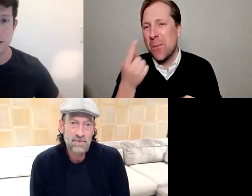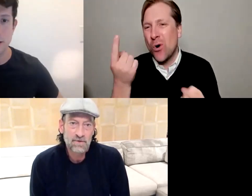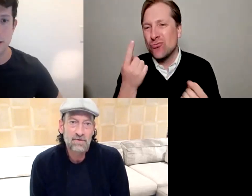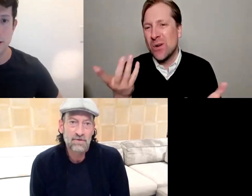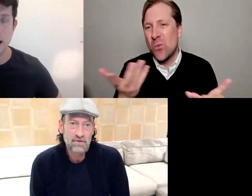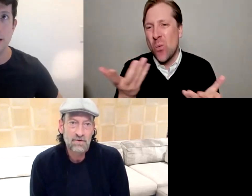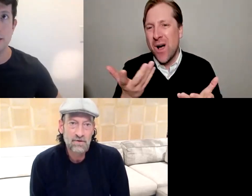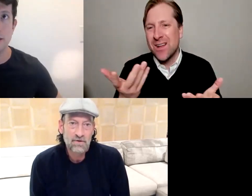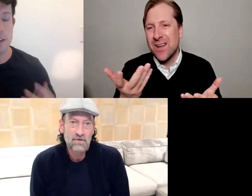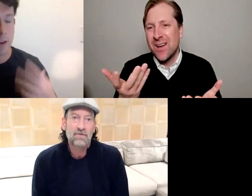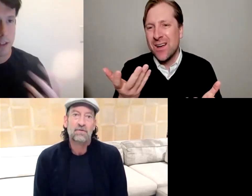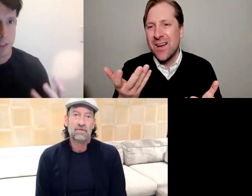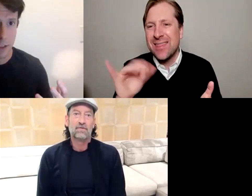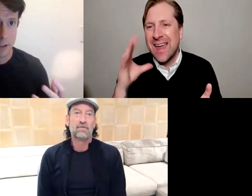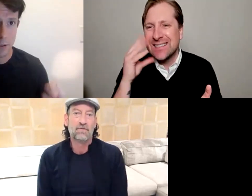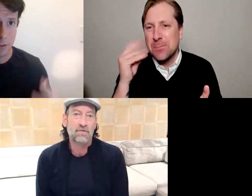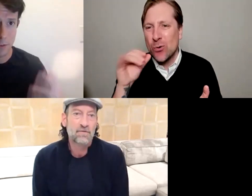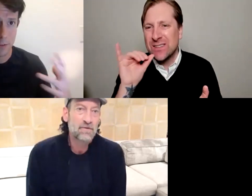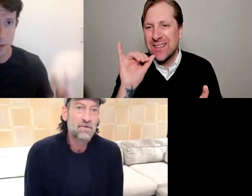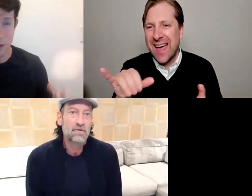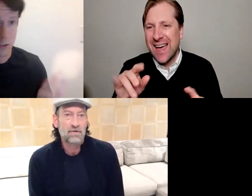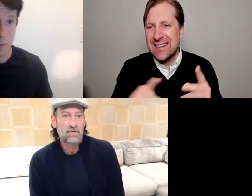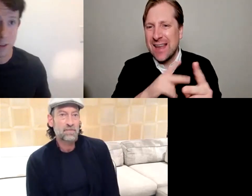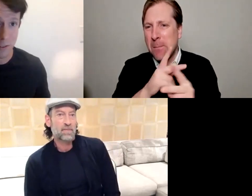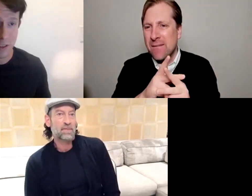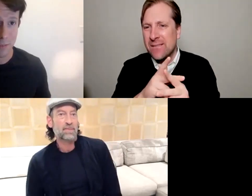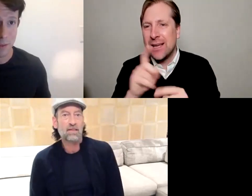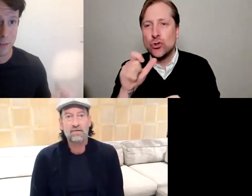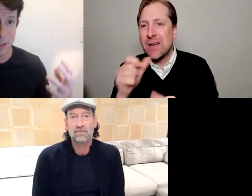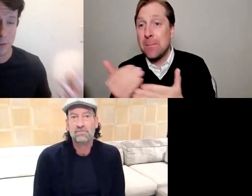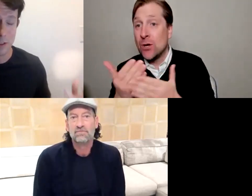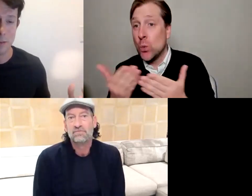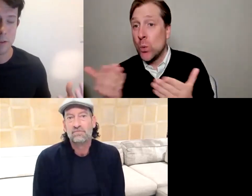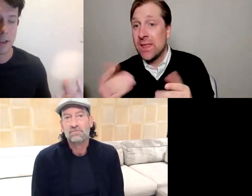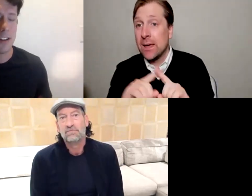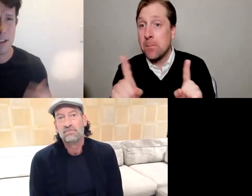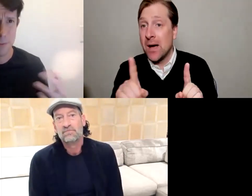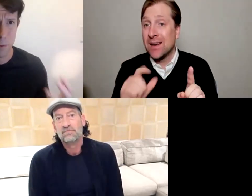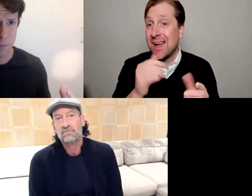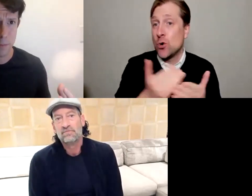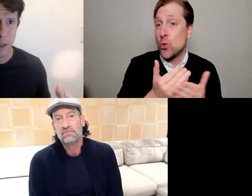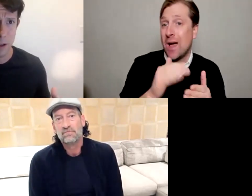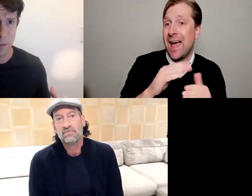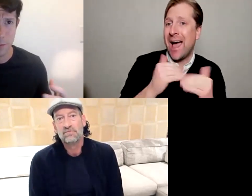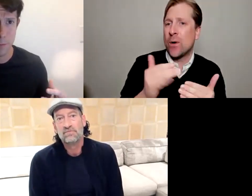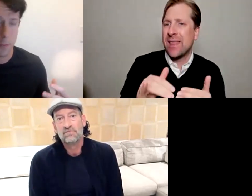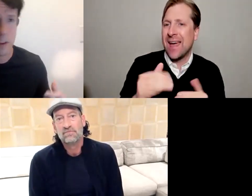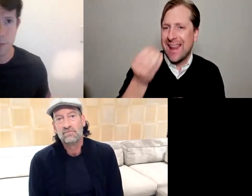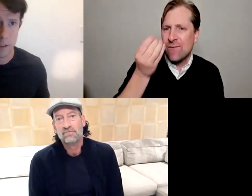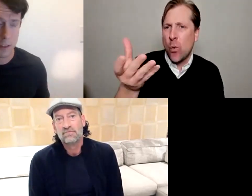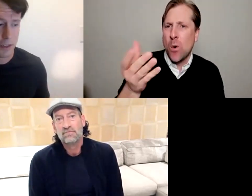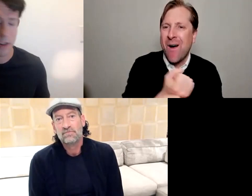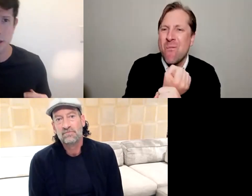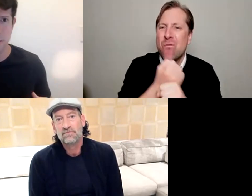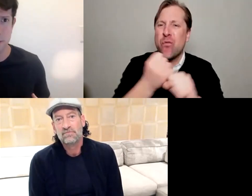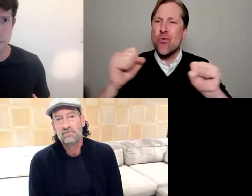that, experiencing that sort of, you know, it shouldn't be a new thing, but the fact that it was a new thing, how did that inform how free you felt